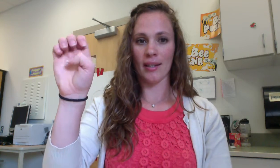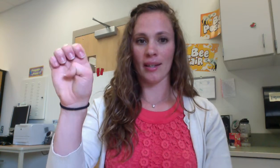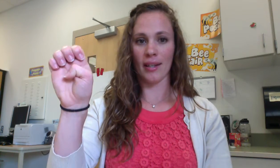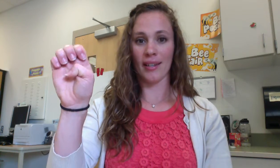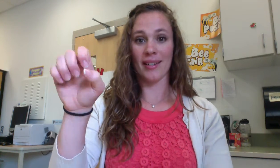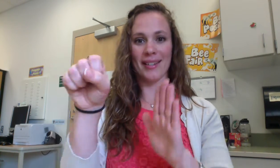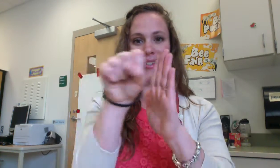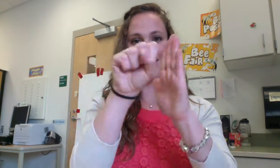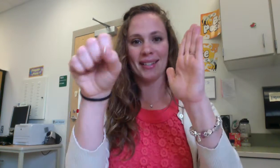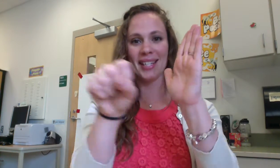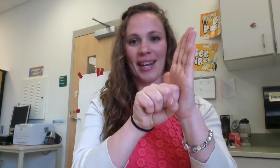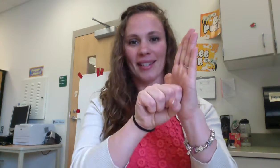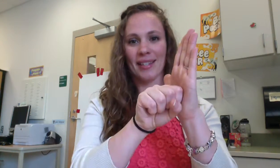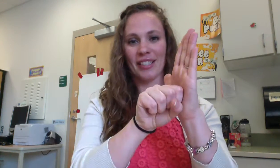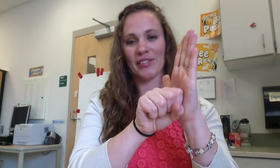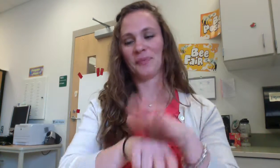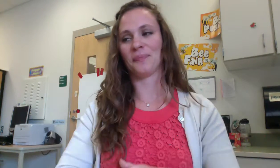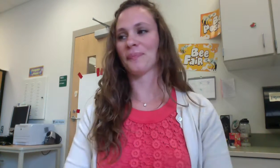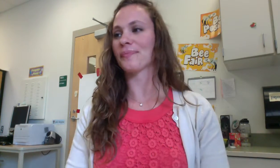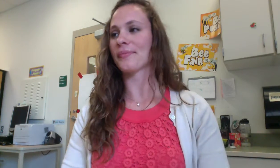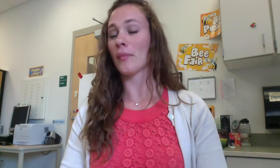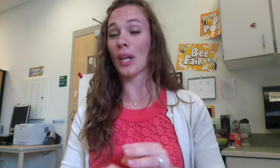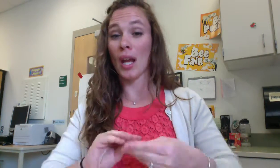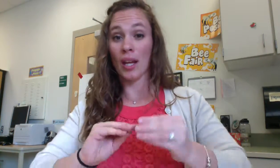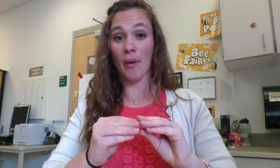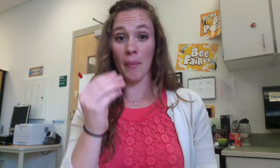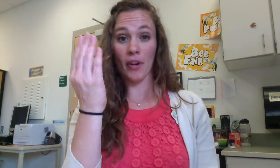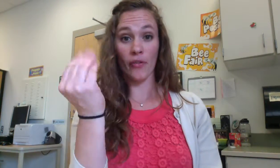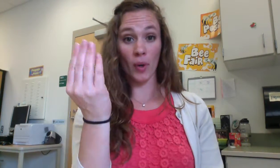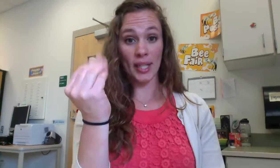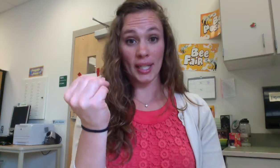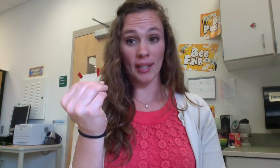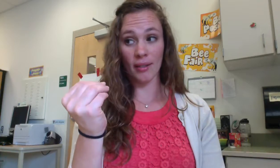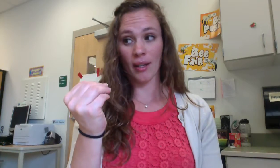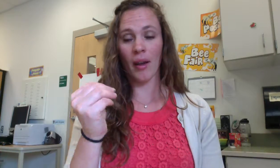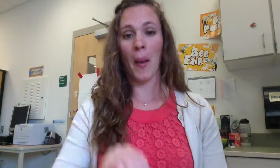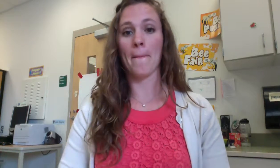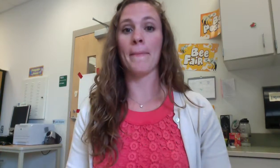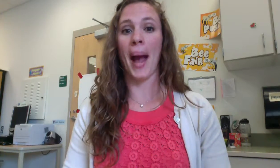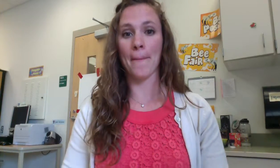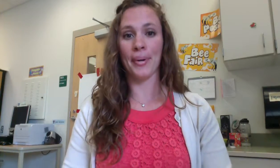S-T-A-T-E, state. Number 14, map,